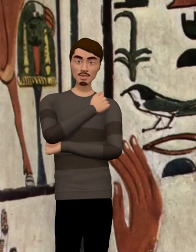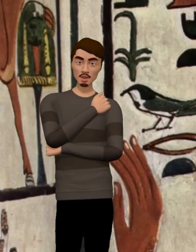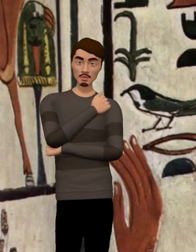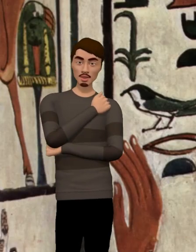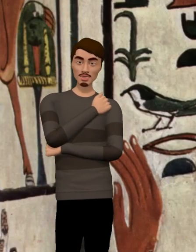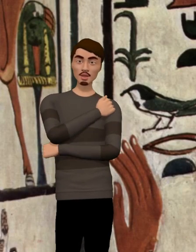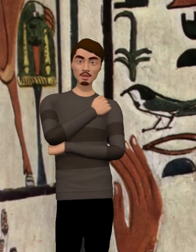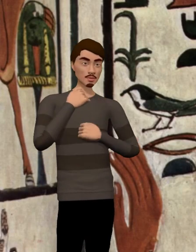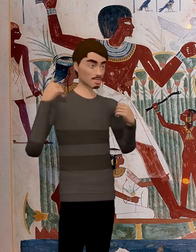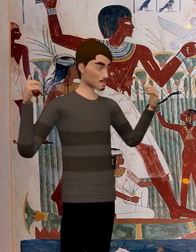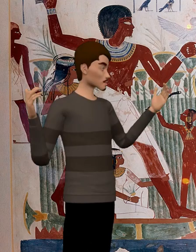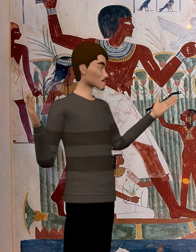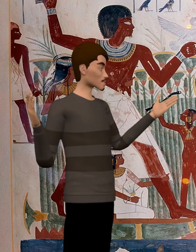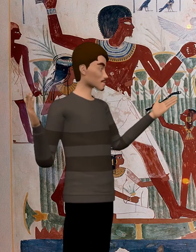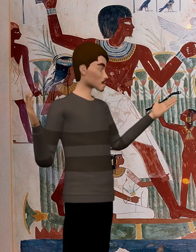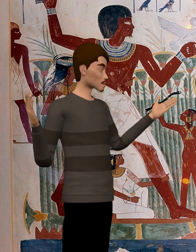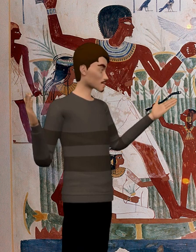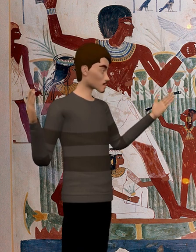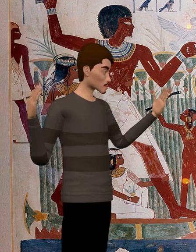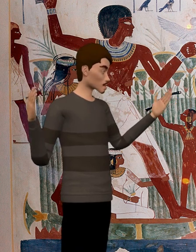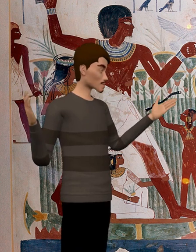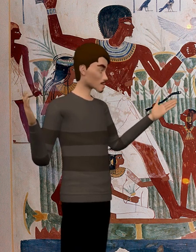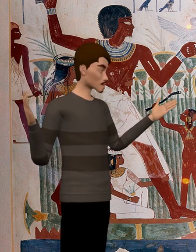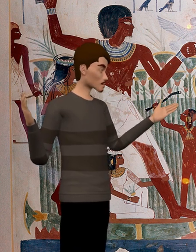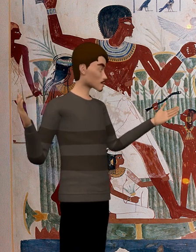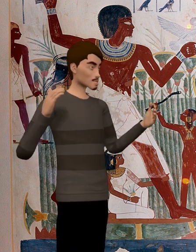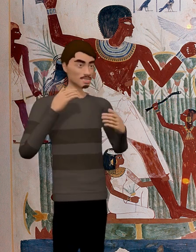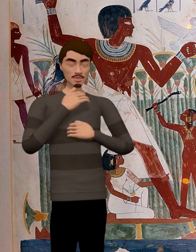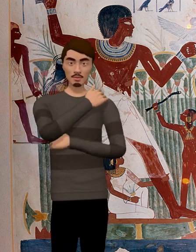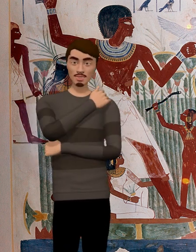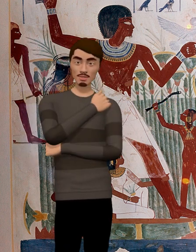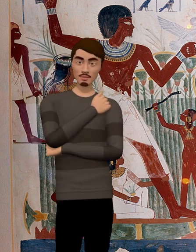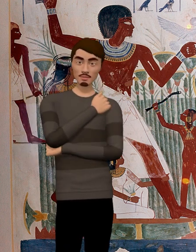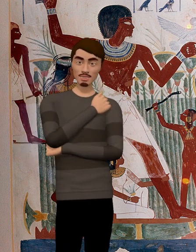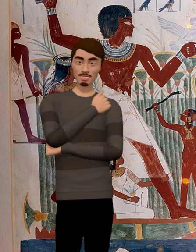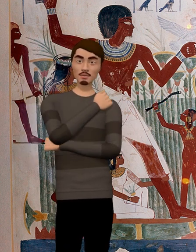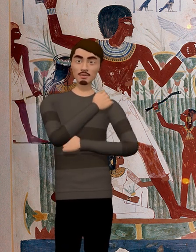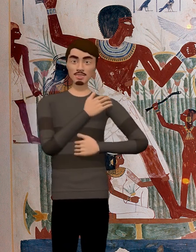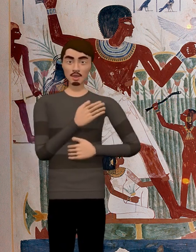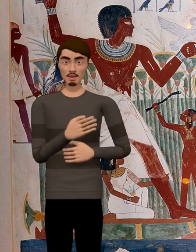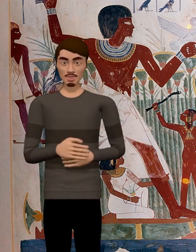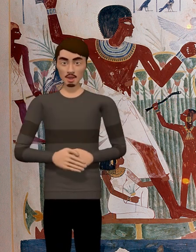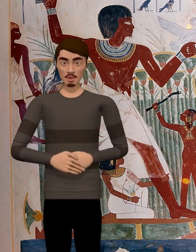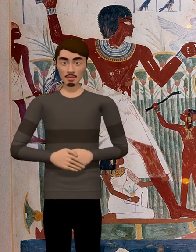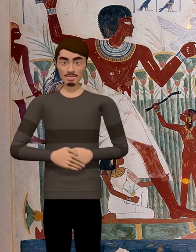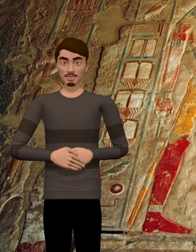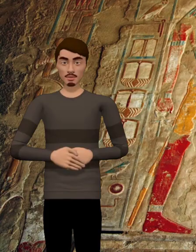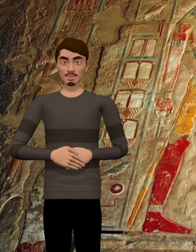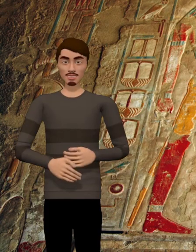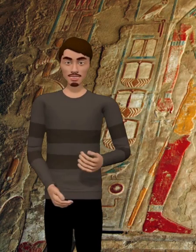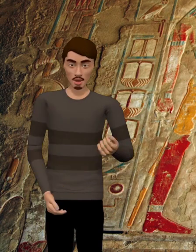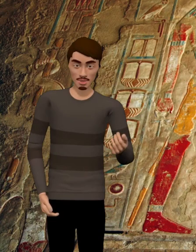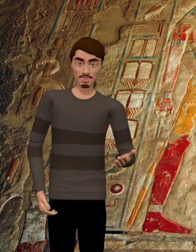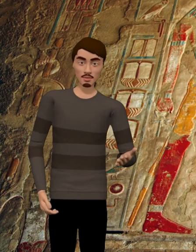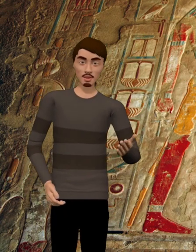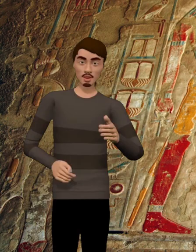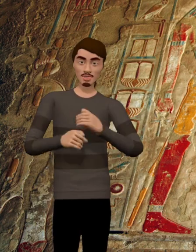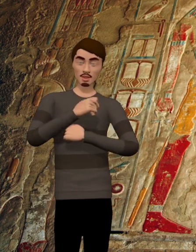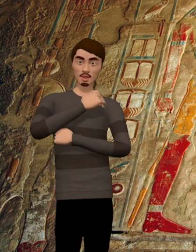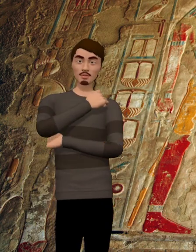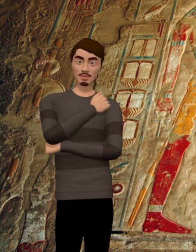idea of paradise thus corresponded to that of a place very similar to Earth, but in which there was no death, pain and